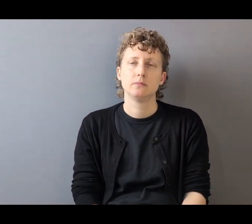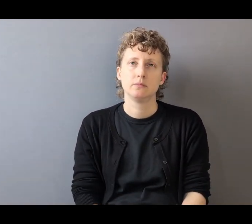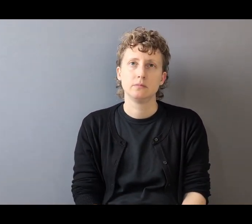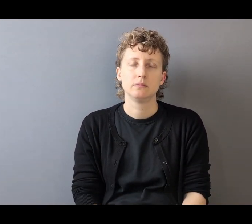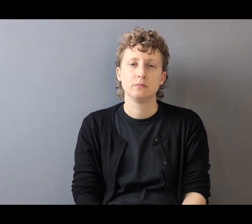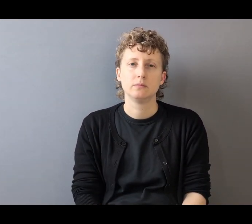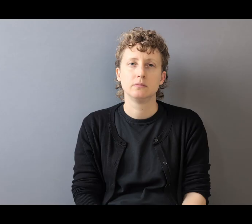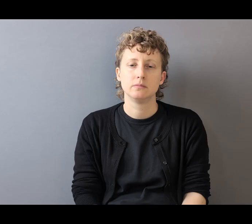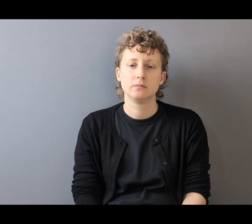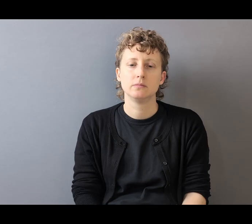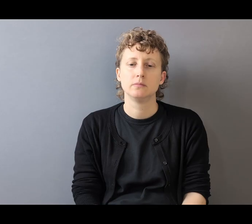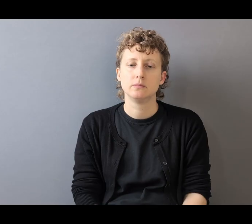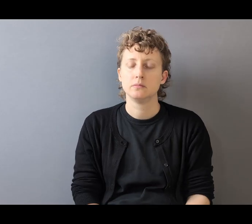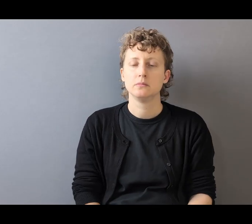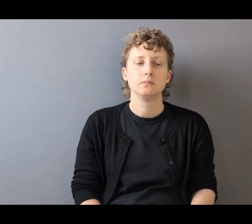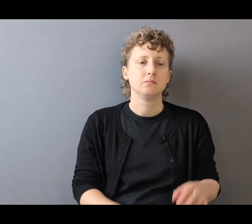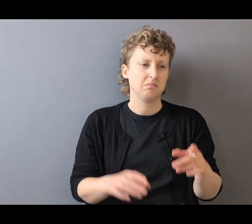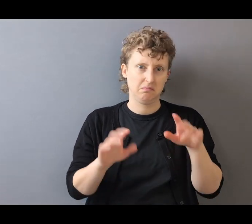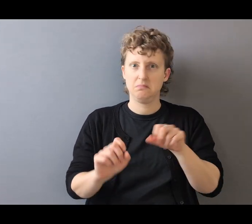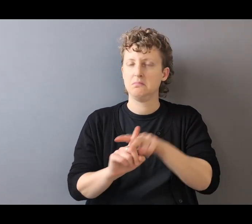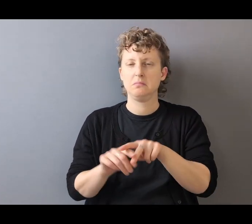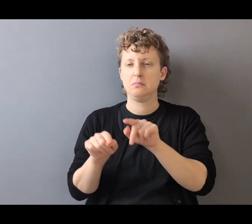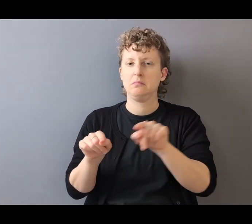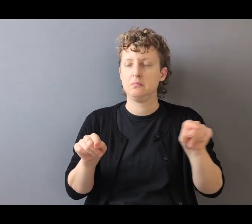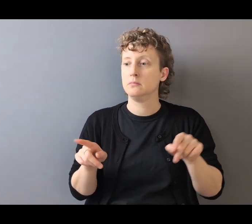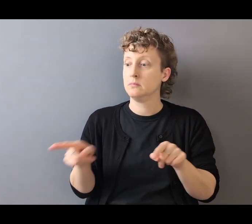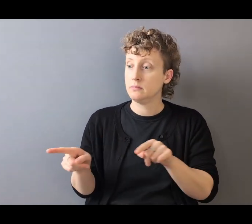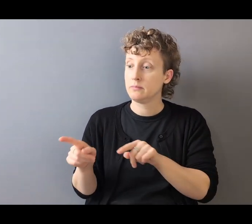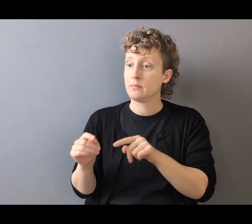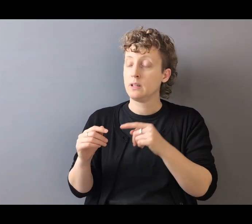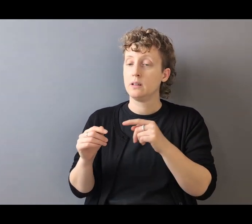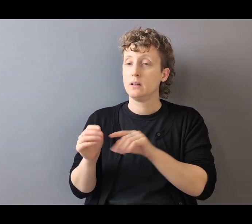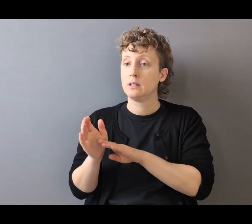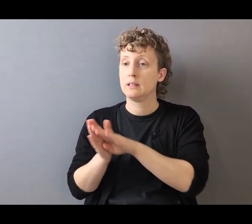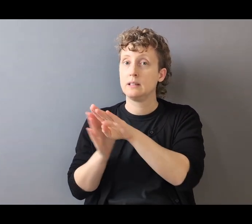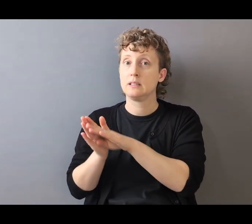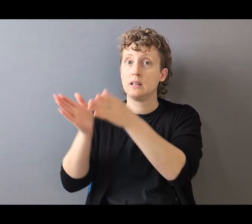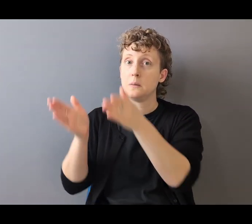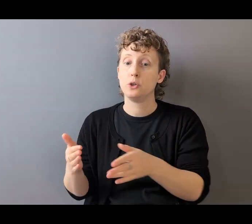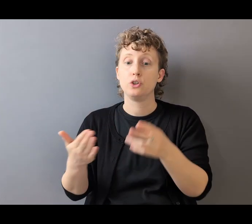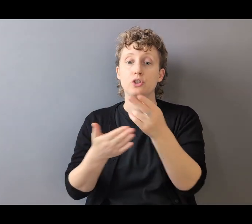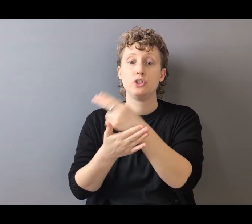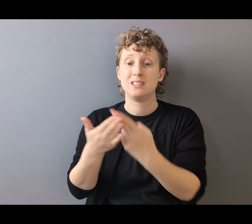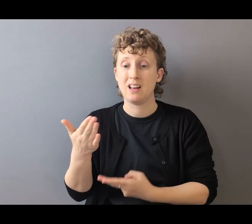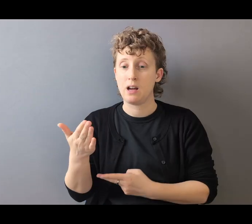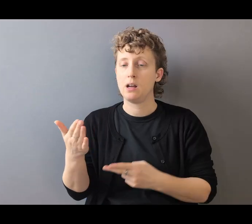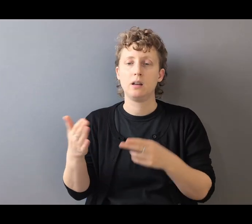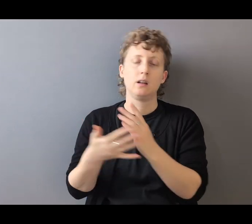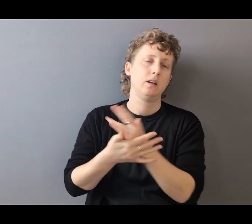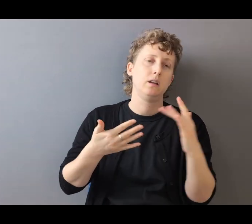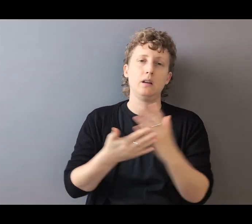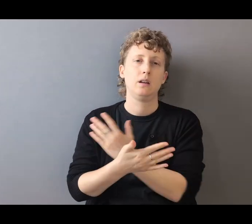in developer or design roles, the certifications and the need to maintain them can feel a bit daunting.